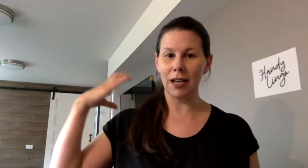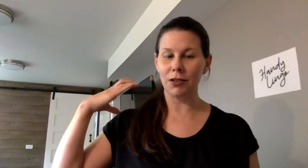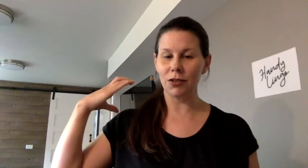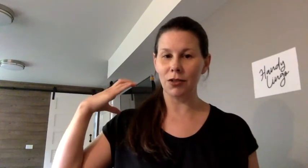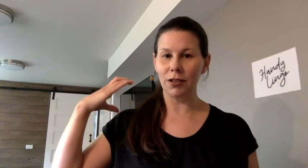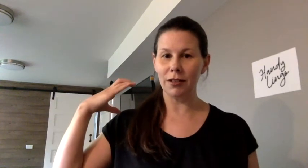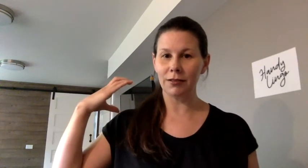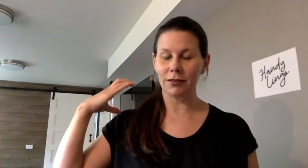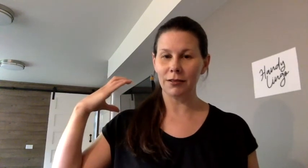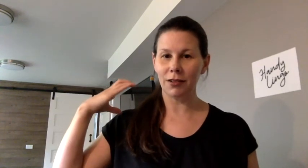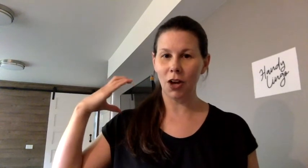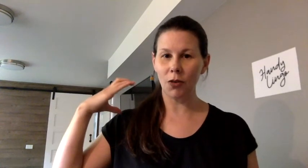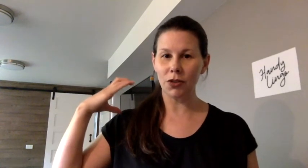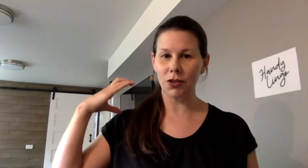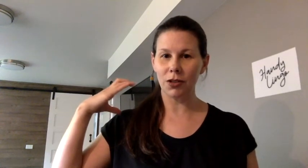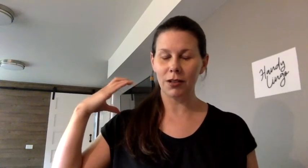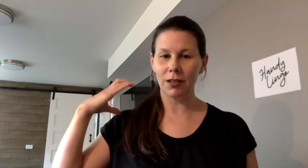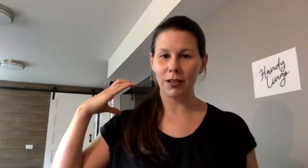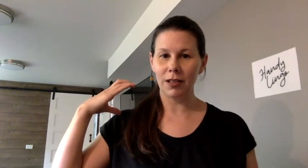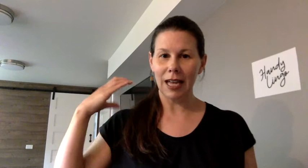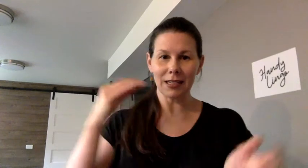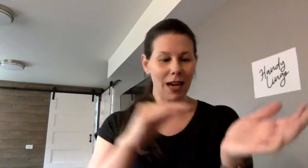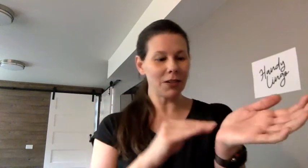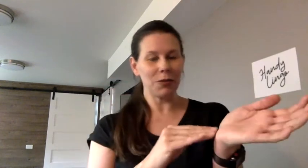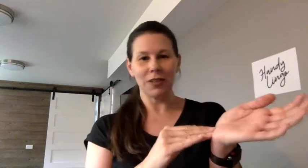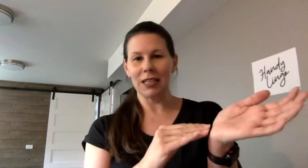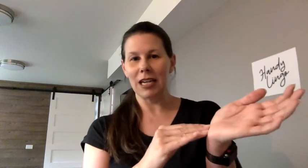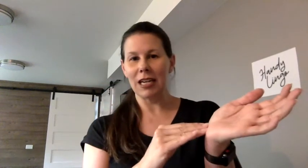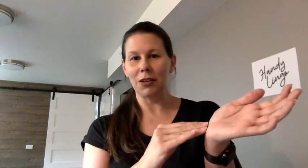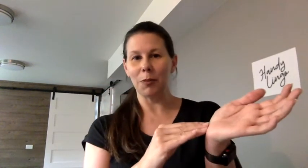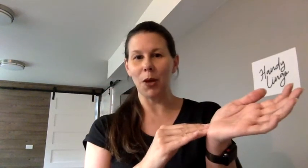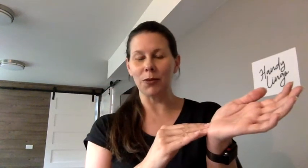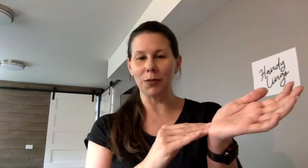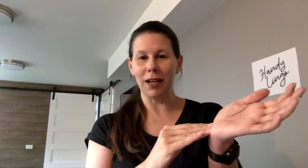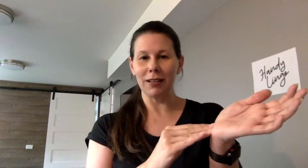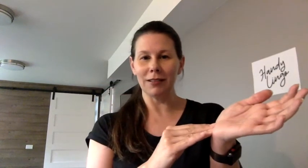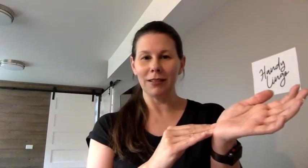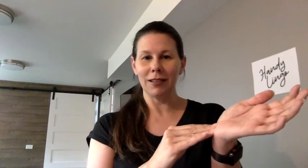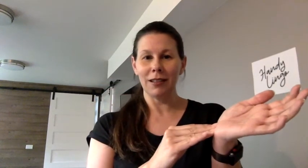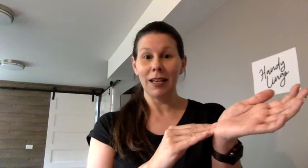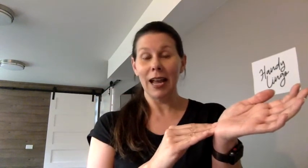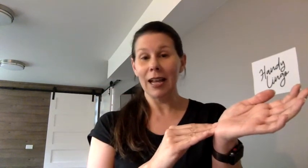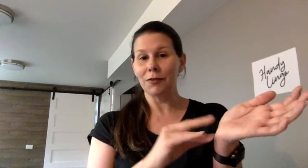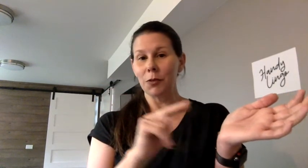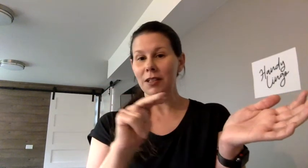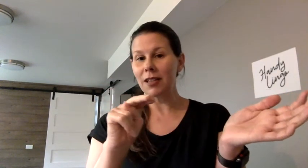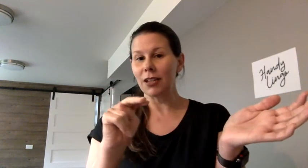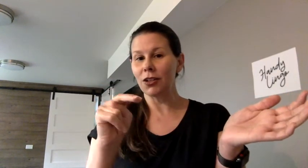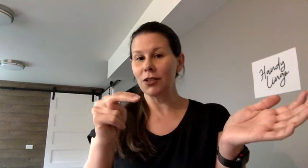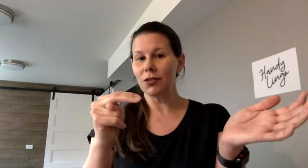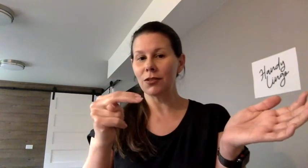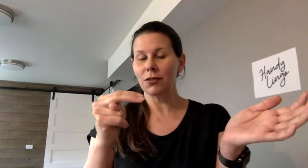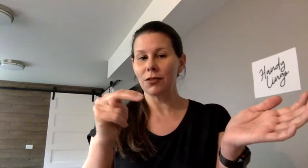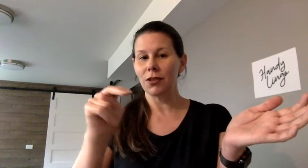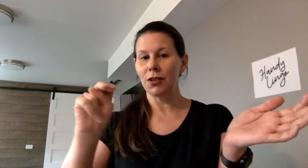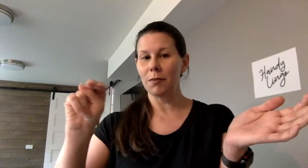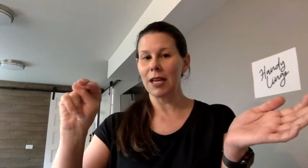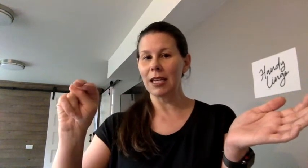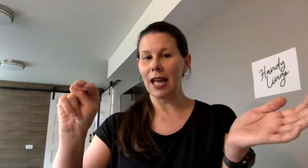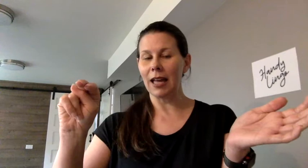your shoulder, coach. And doctor was like taking your pulse, right? And if you want to sign nurse, make an N.